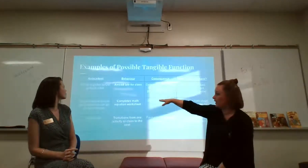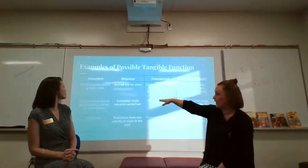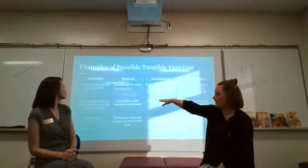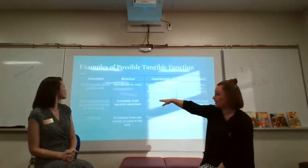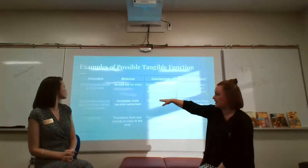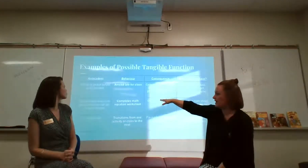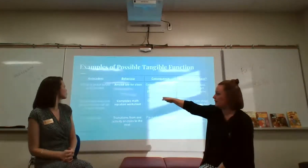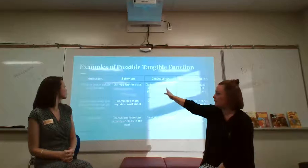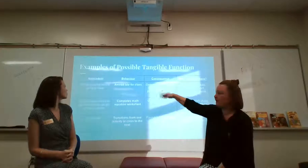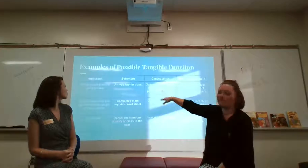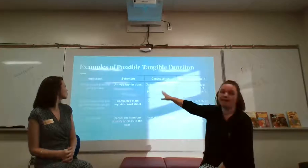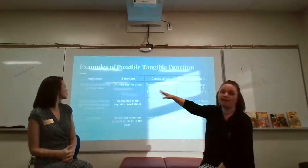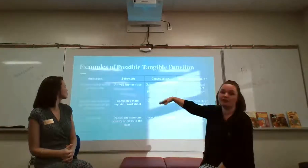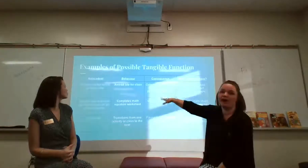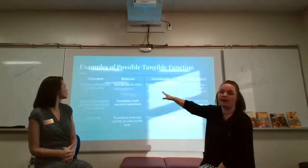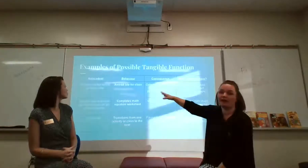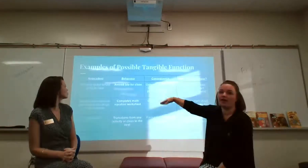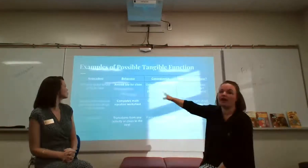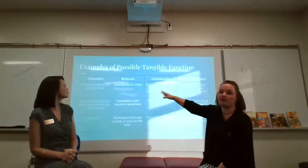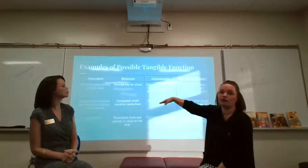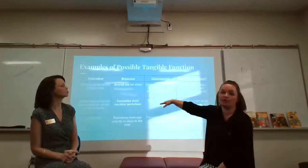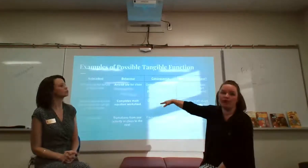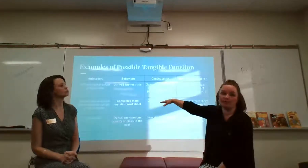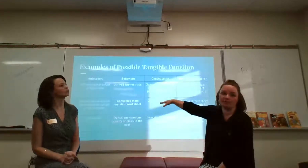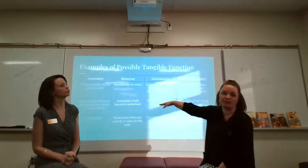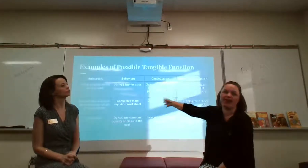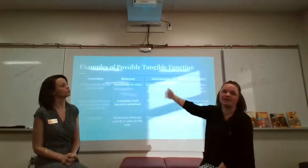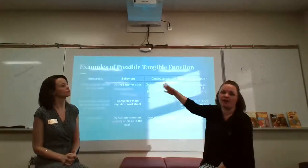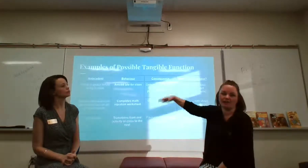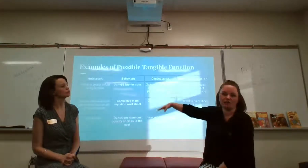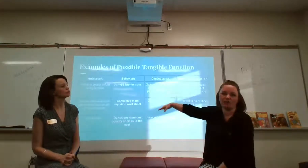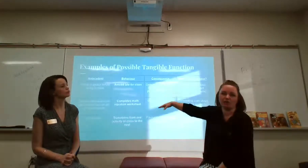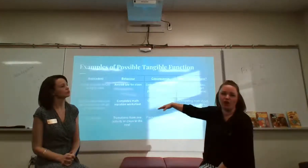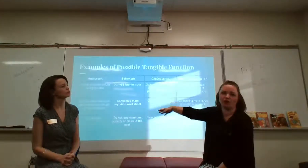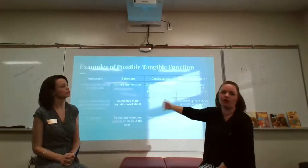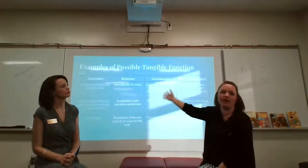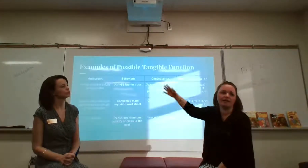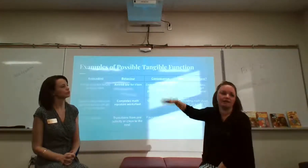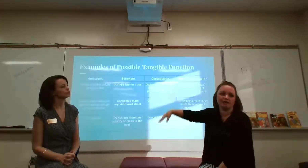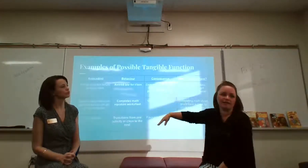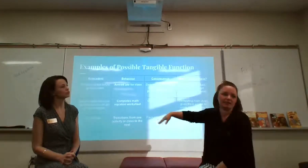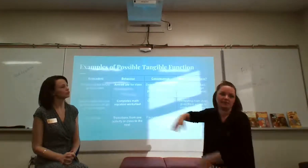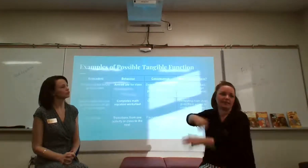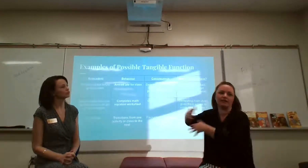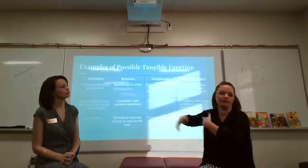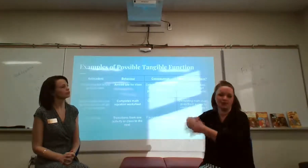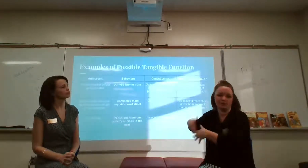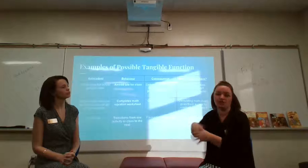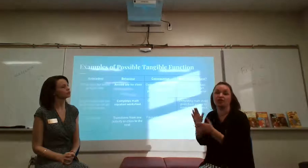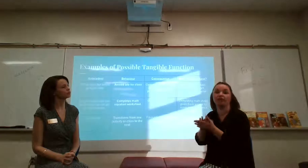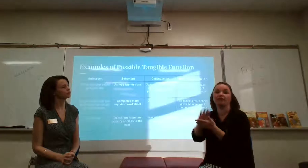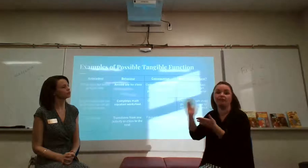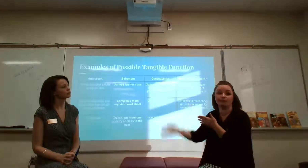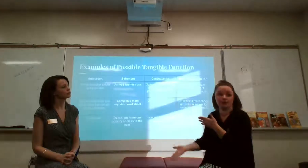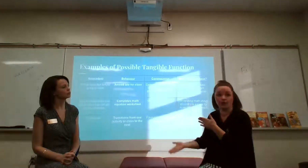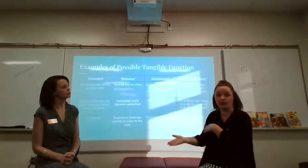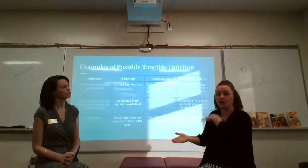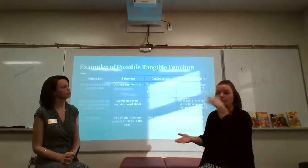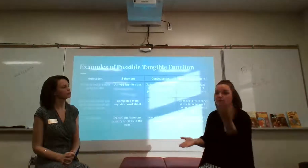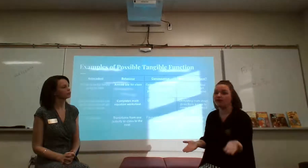the antecedent might have been in your pocket or had to go in your pocket before class or had to go in your locker or had to go to the teacher depending on the situation. You gave up your phone so that